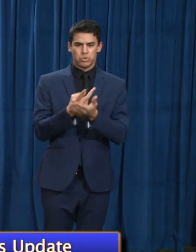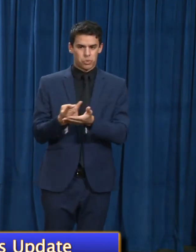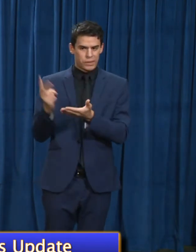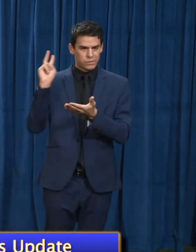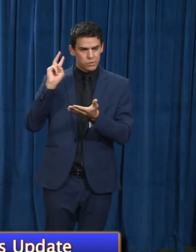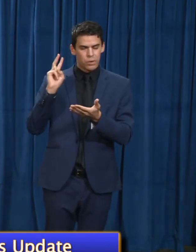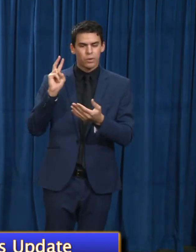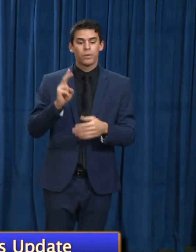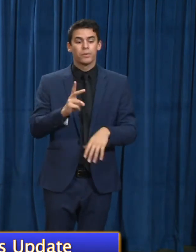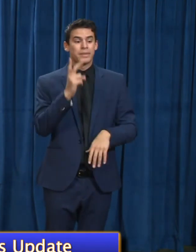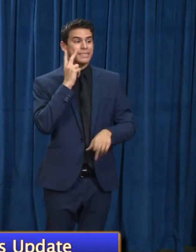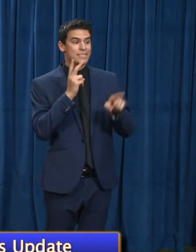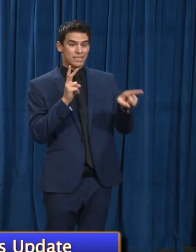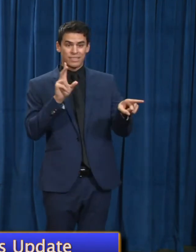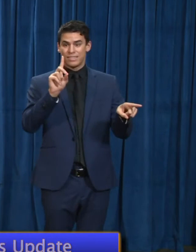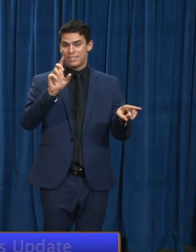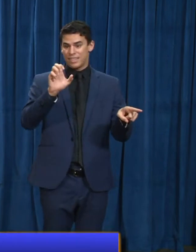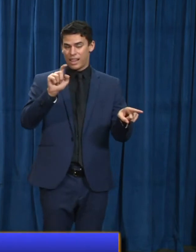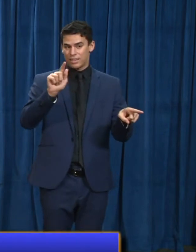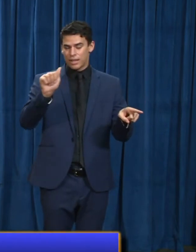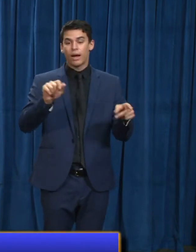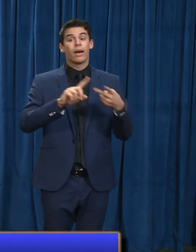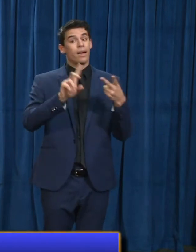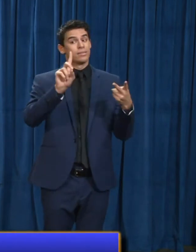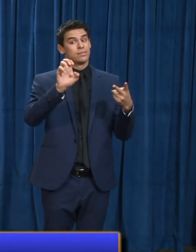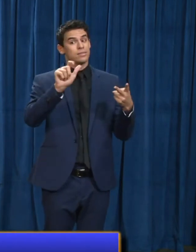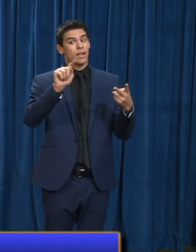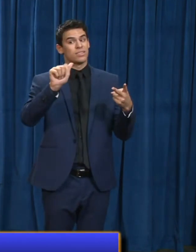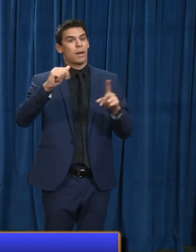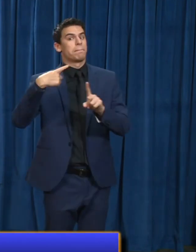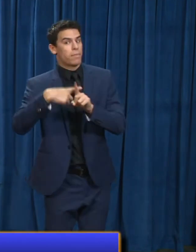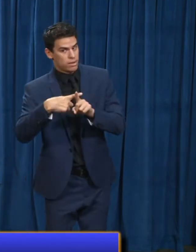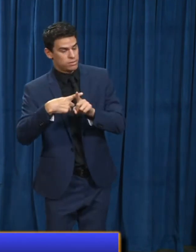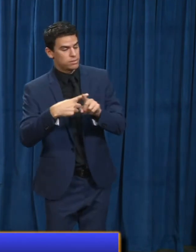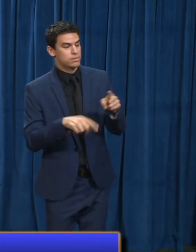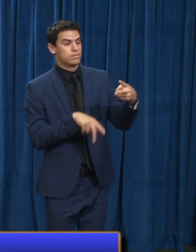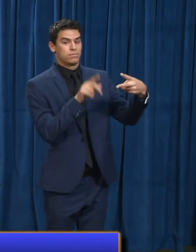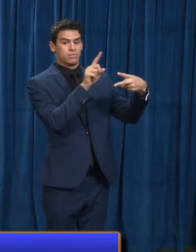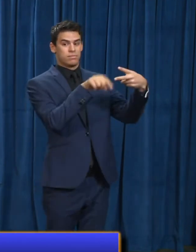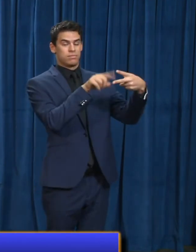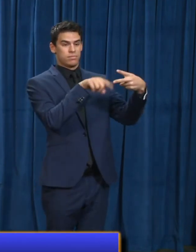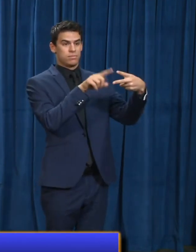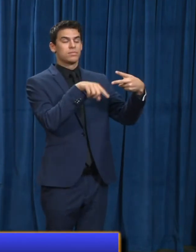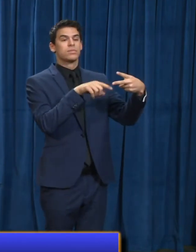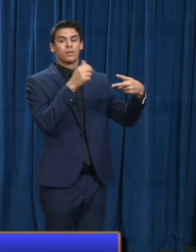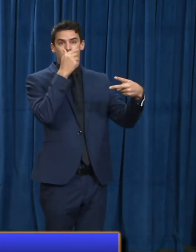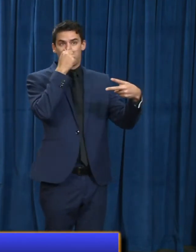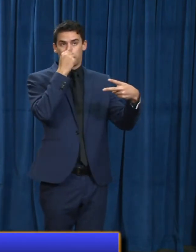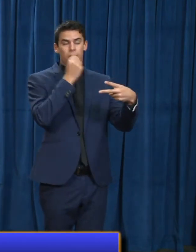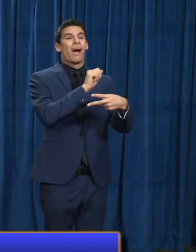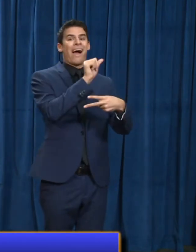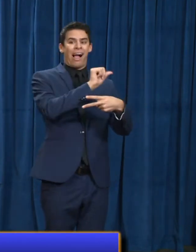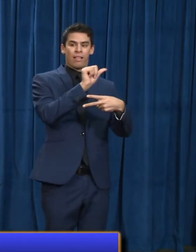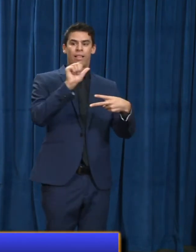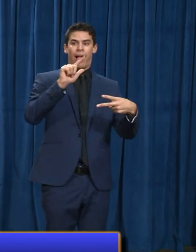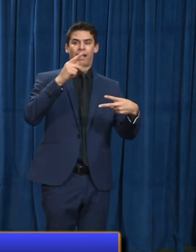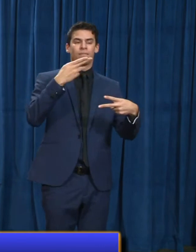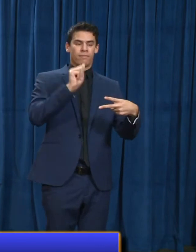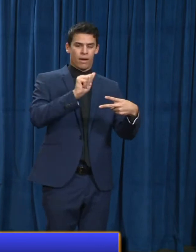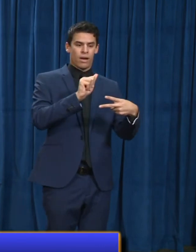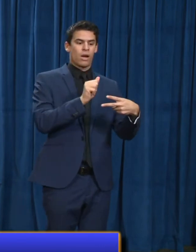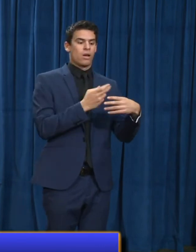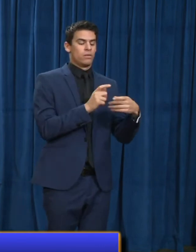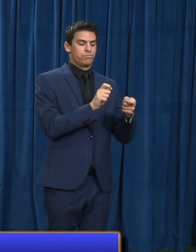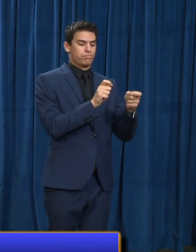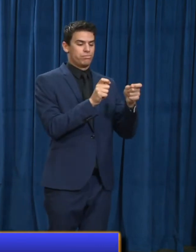seen with Delta and Delta Plus, we saw a gradual increase from Alpha transitioning into